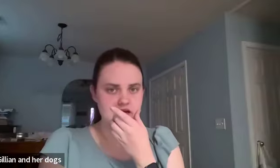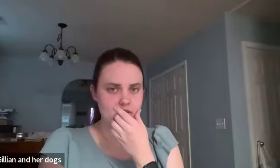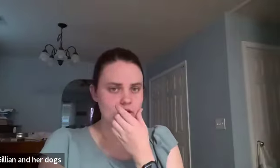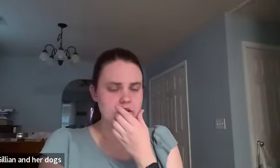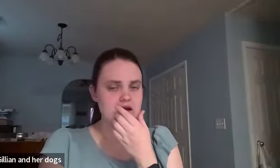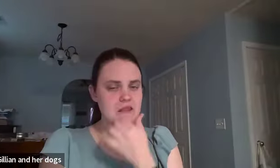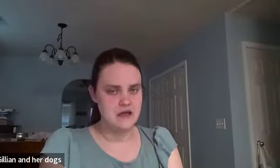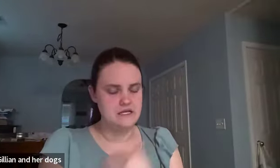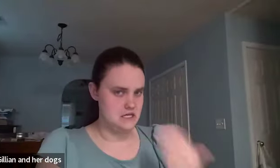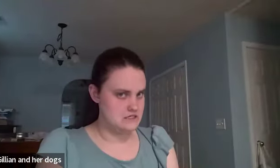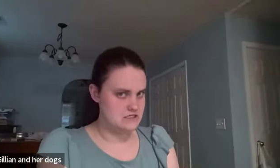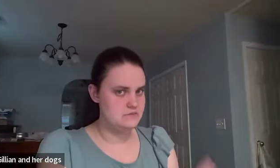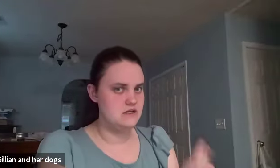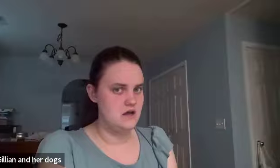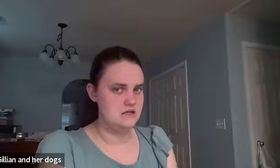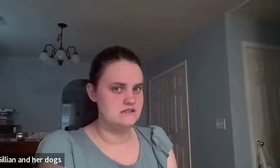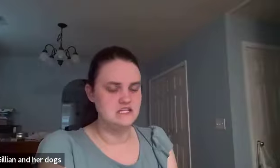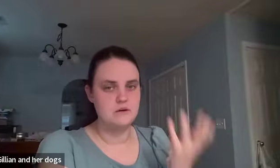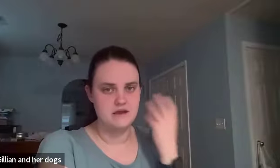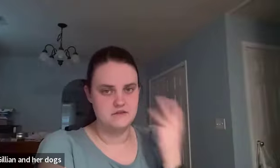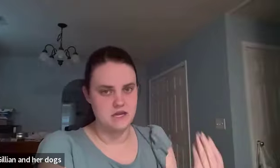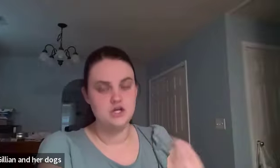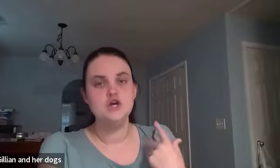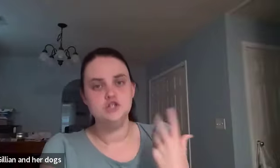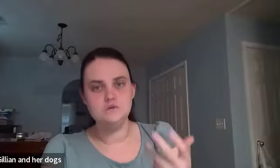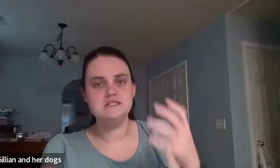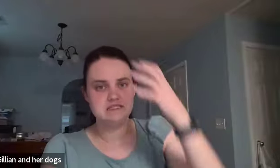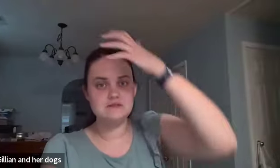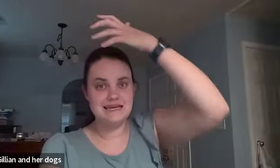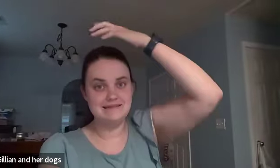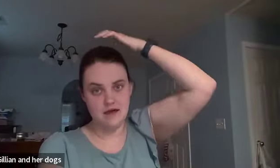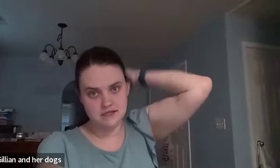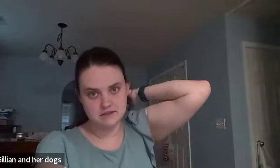me, what about a lioness? Because they don't have the mane. You would still say lion.